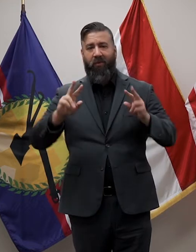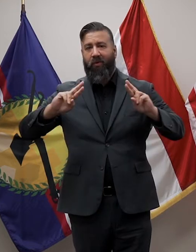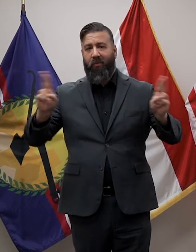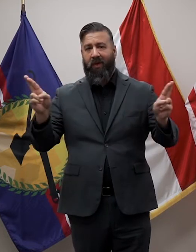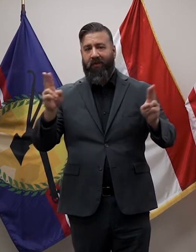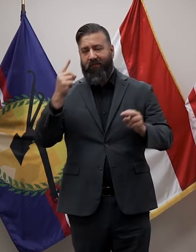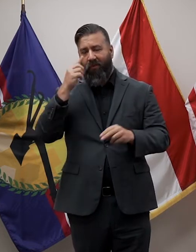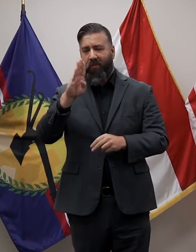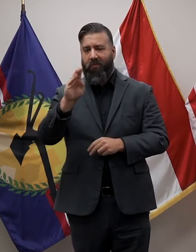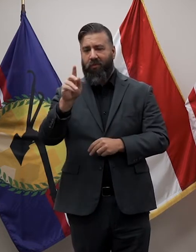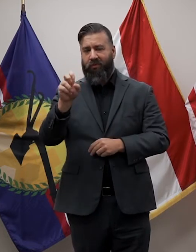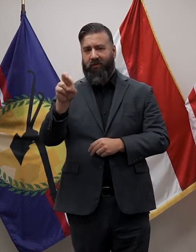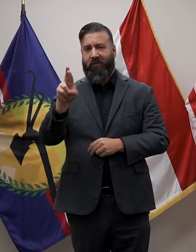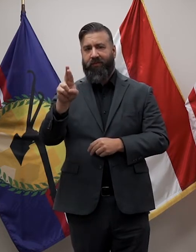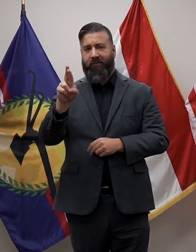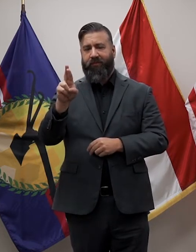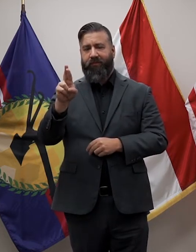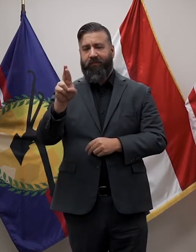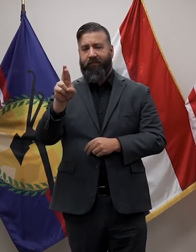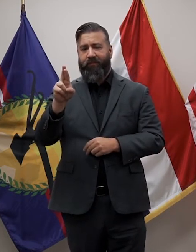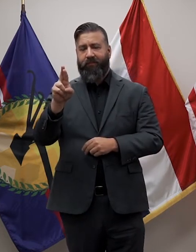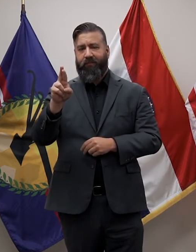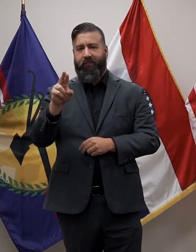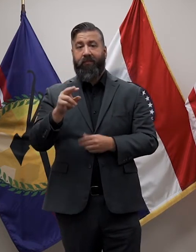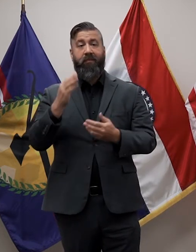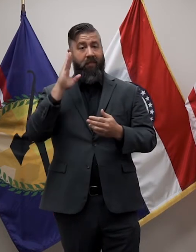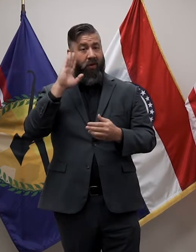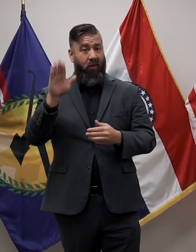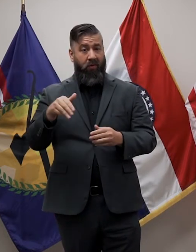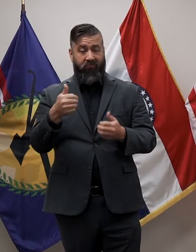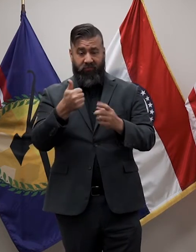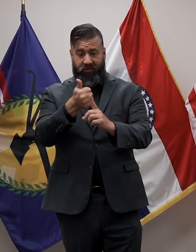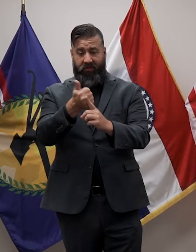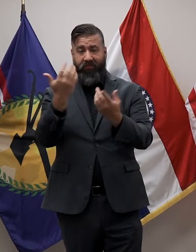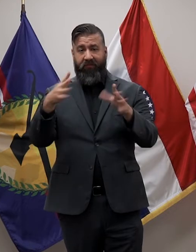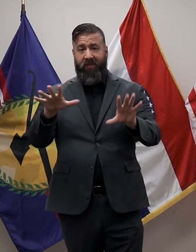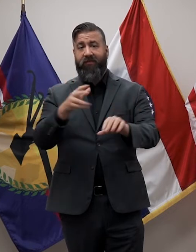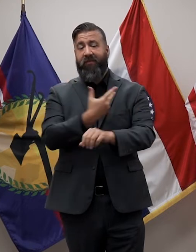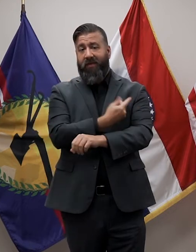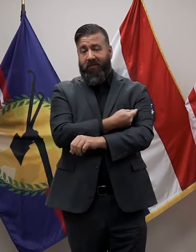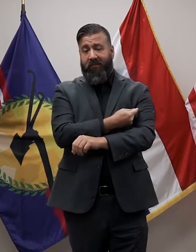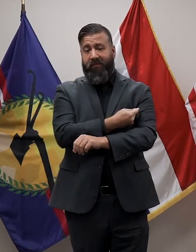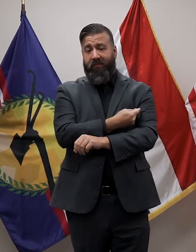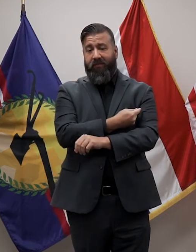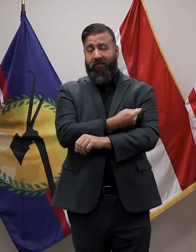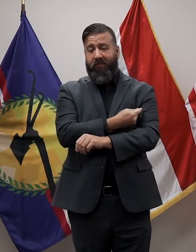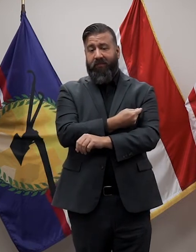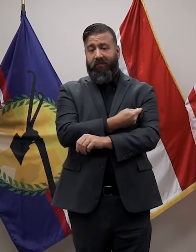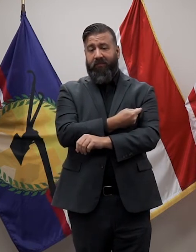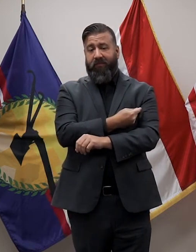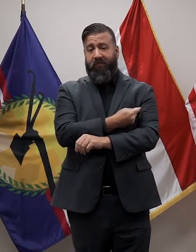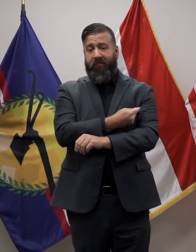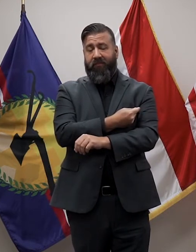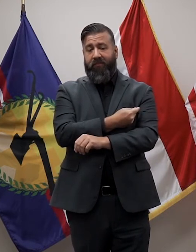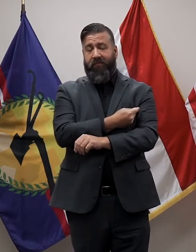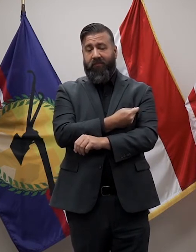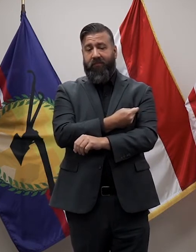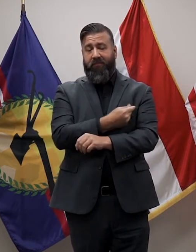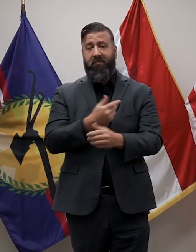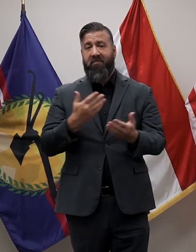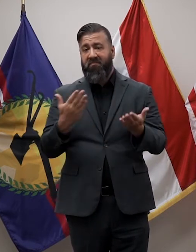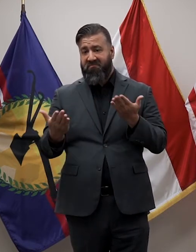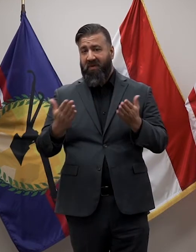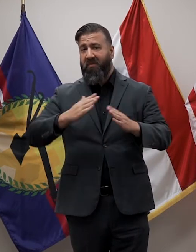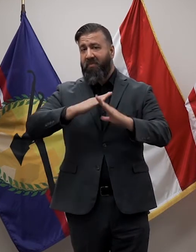their booster. And even though you've been vaccinated and you're likely to